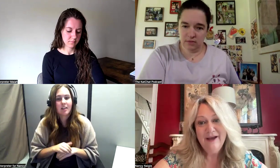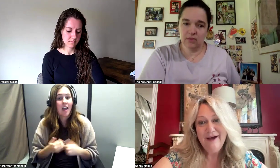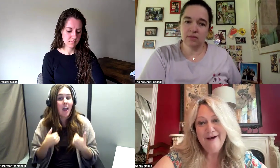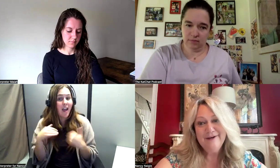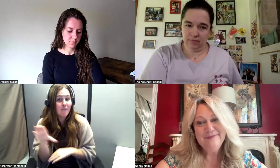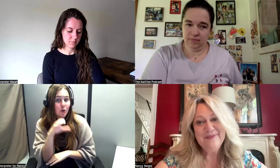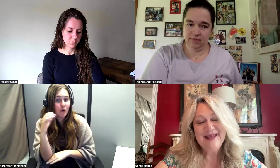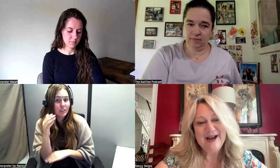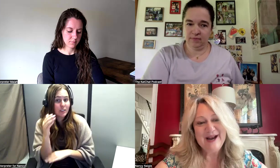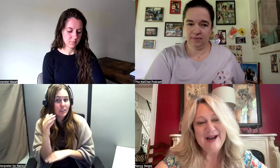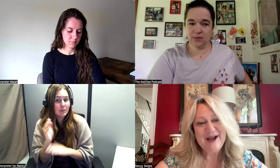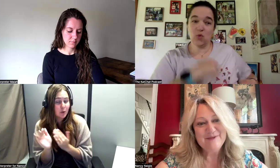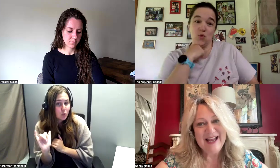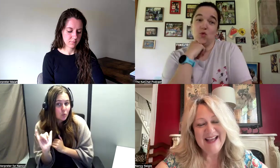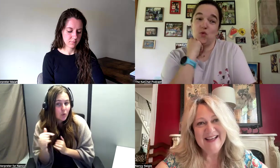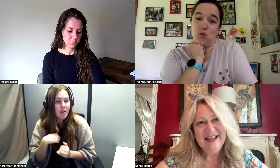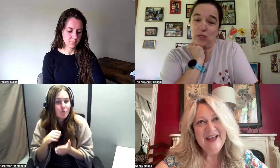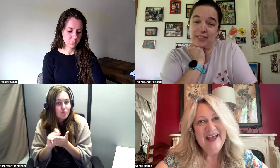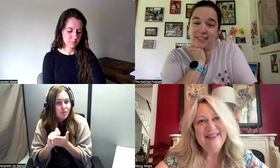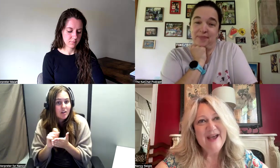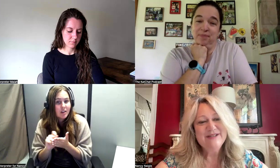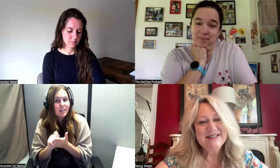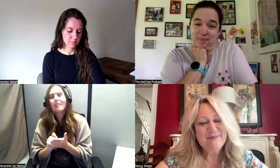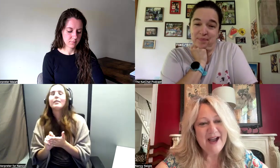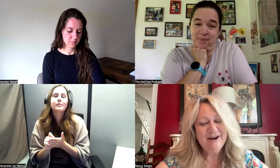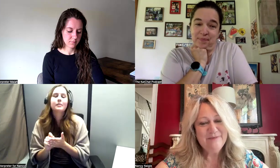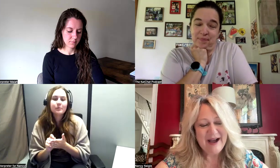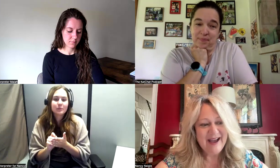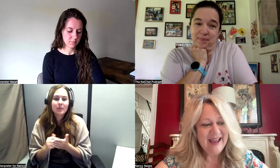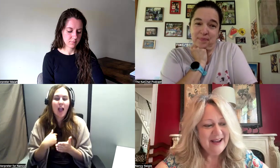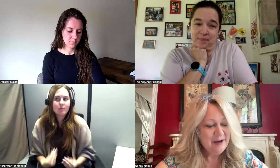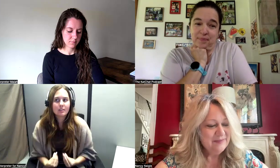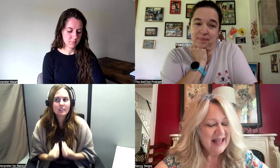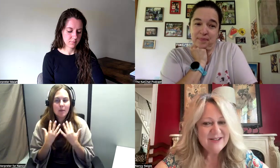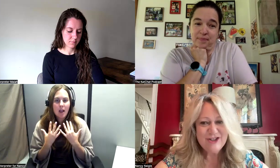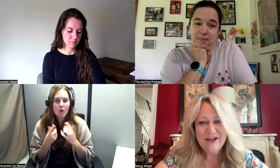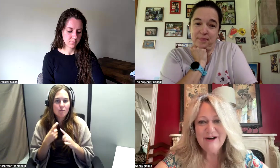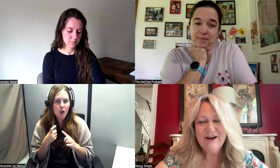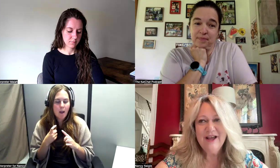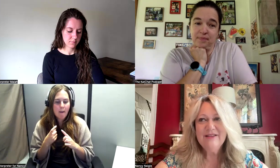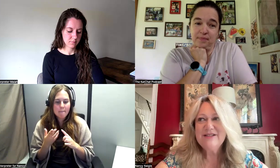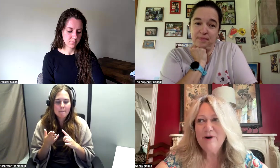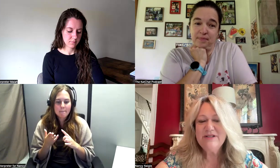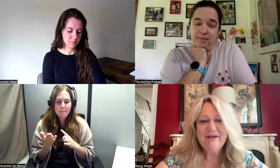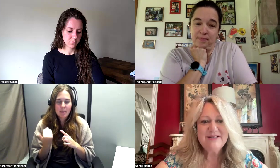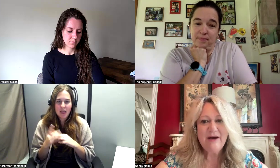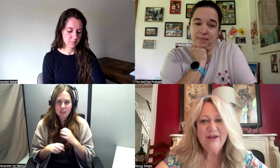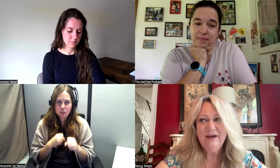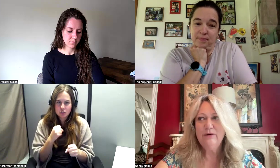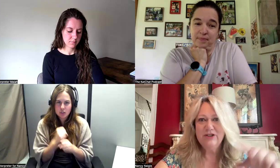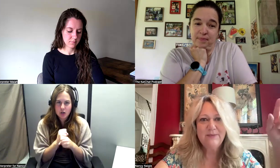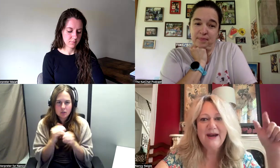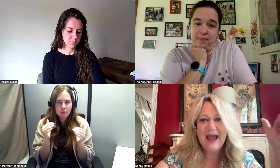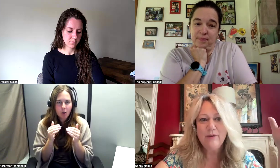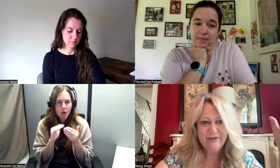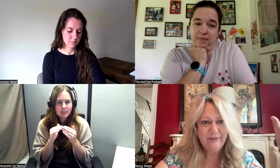book that I'm writing that was inspired by last year, the small town of South